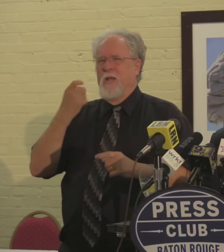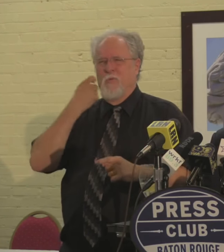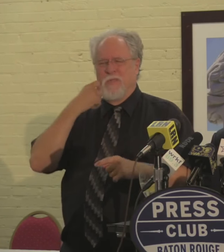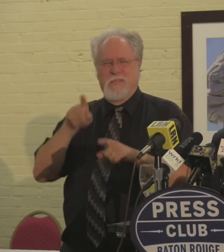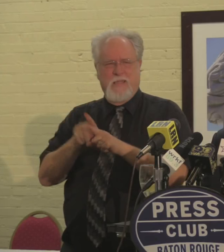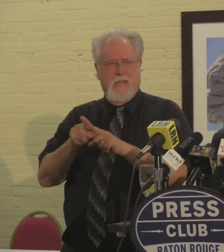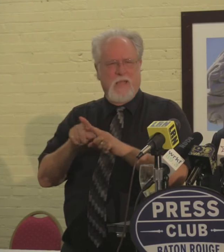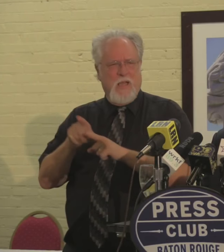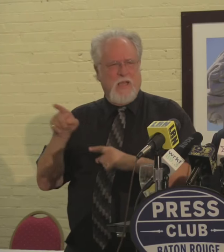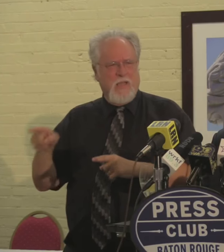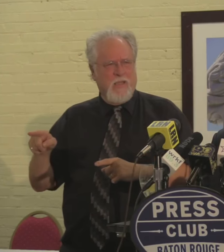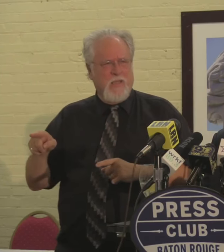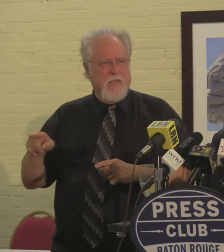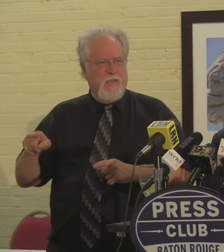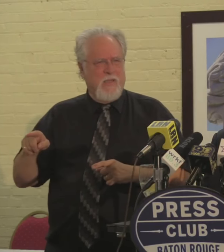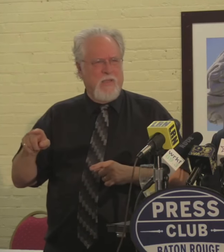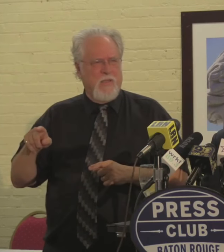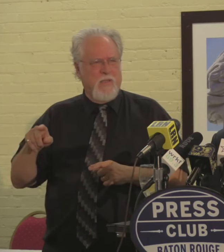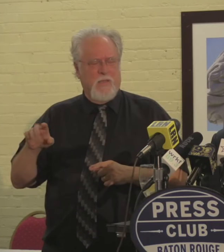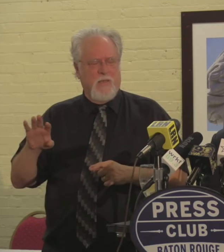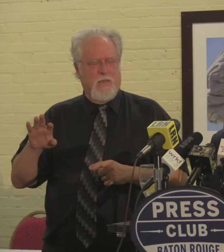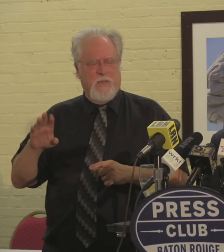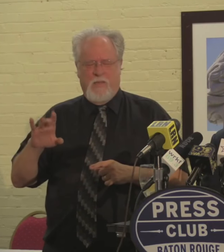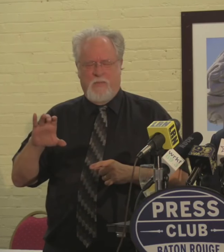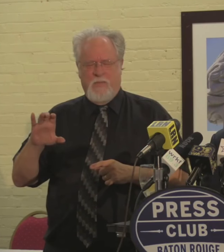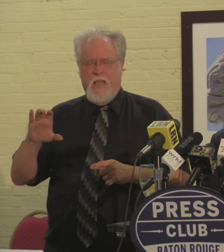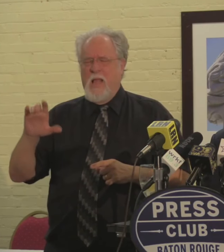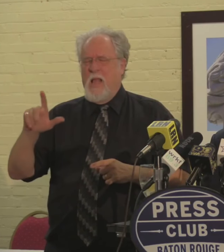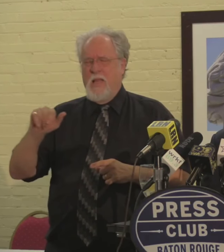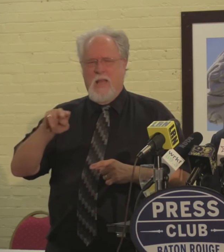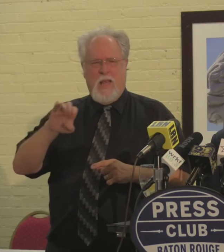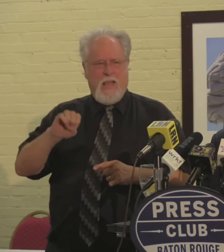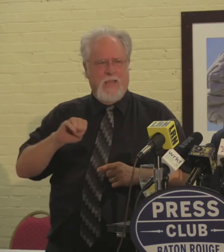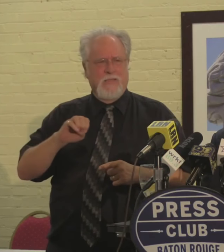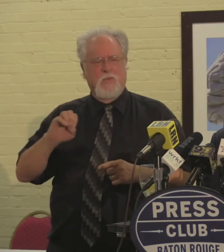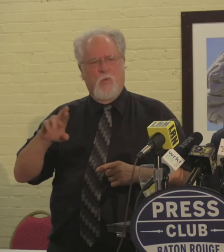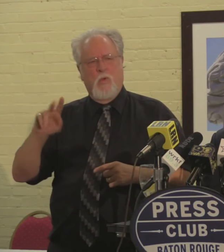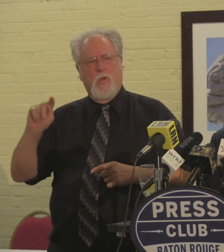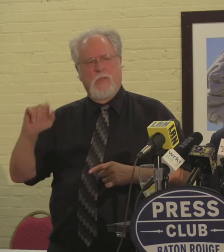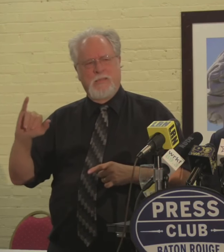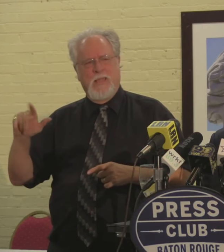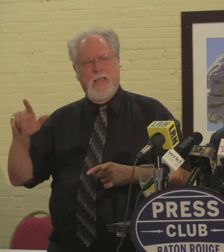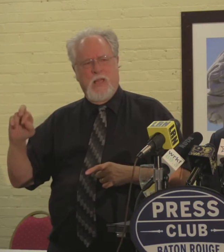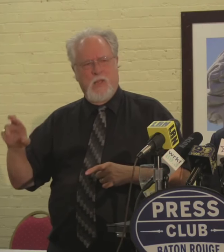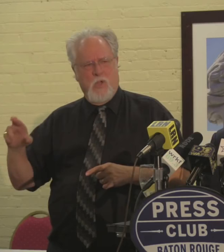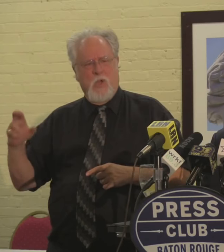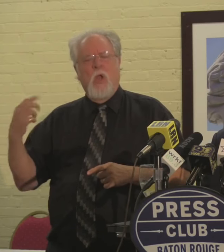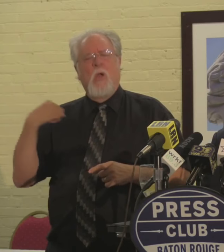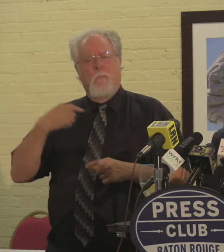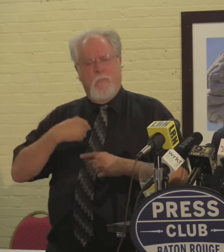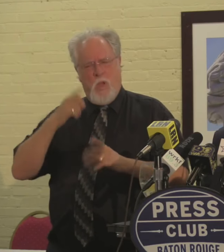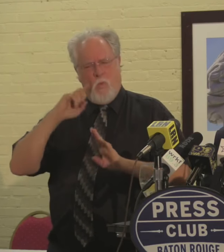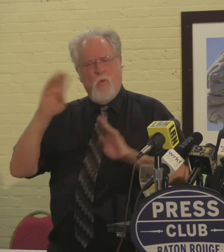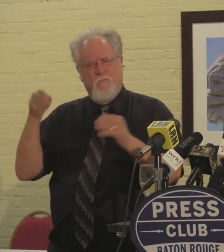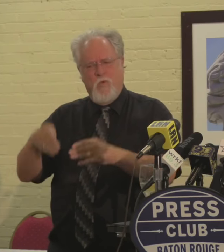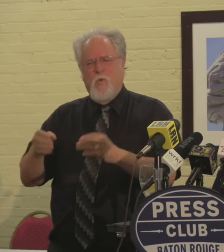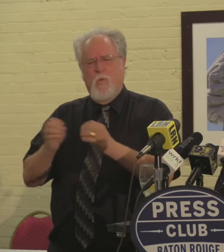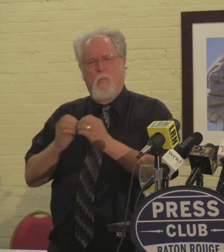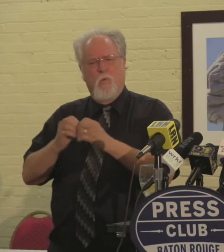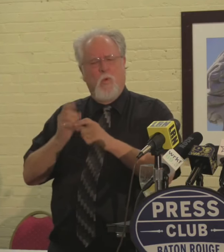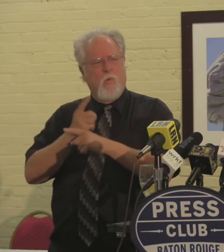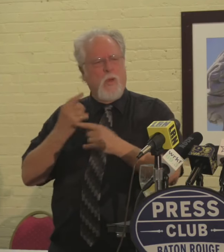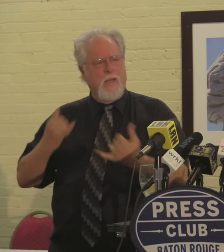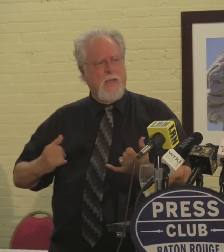with Cameron, I'm sorry, with Lance or Taylor. But we're focused more right